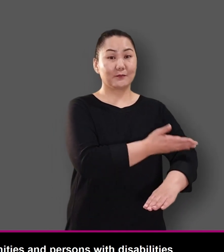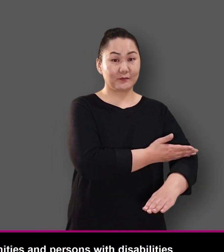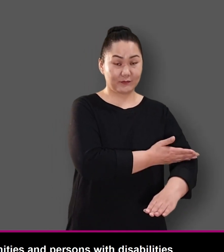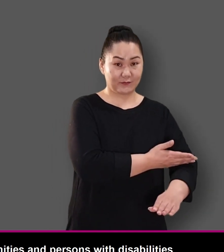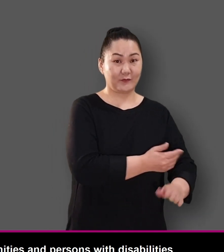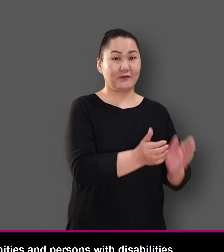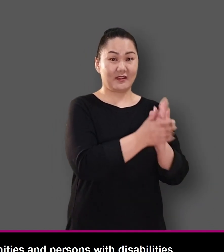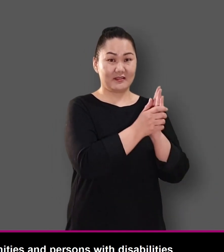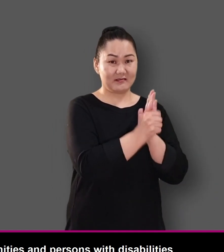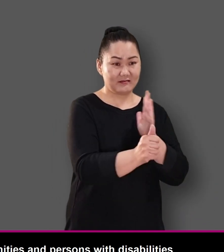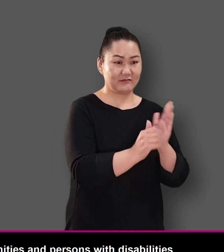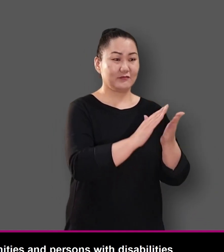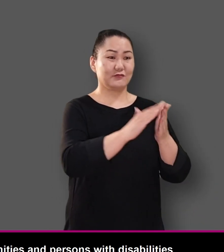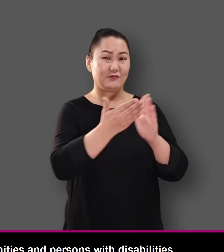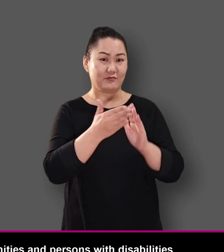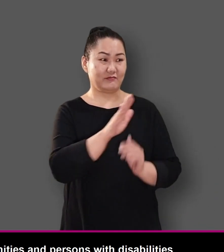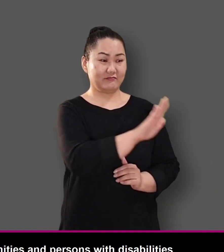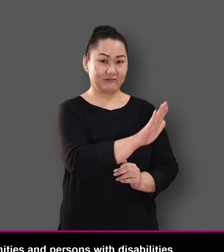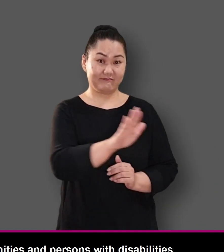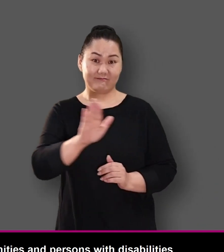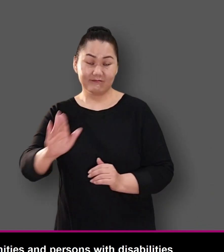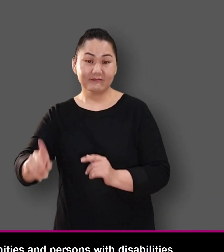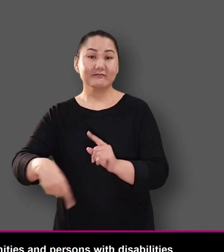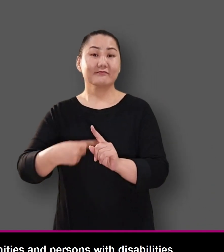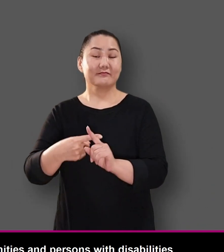Building capacity of communities and persons with disabilities.